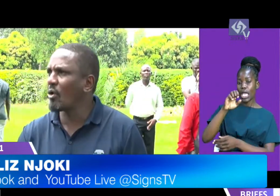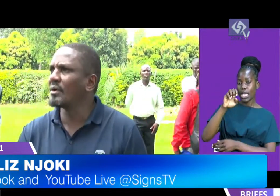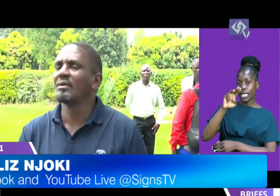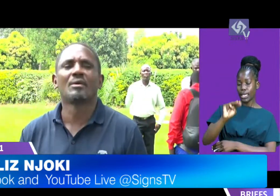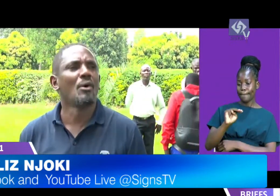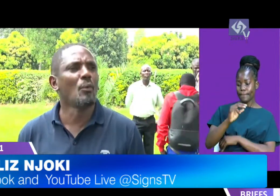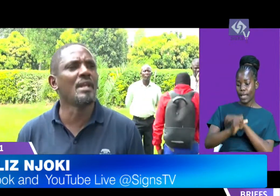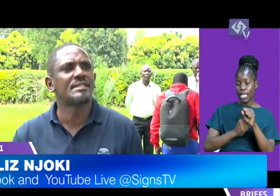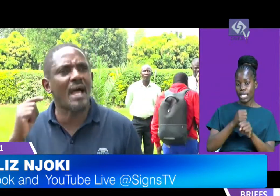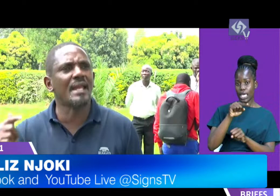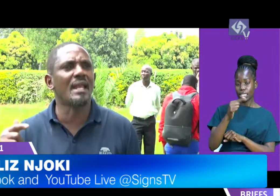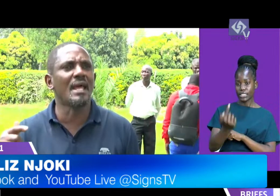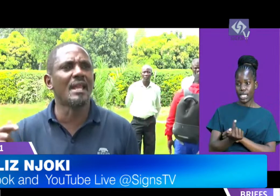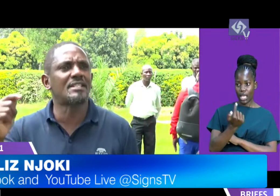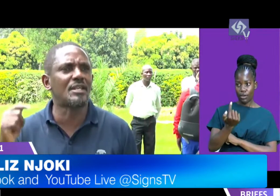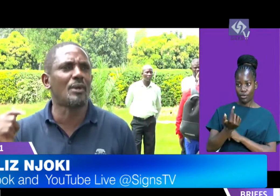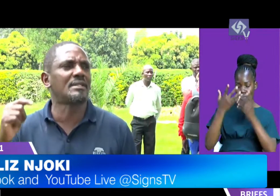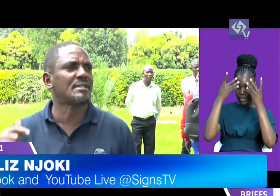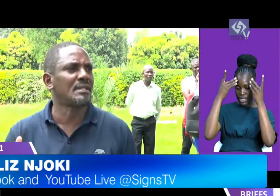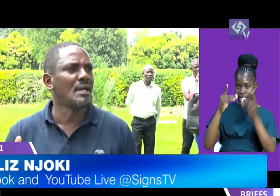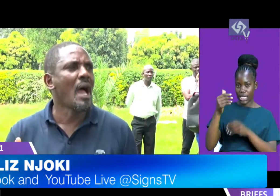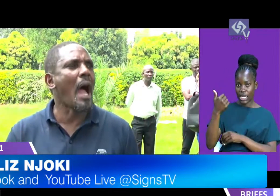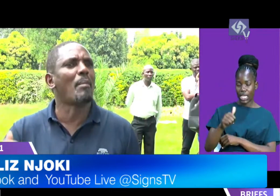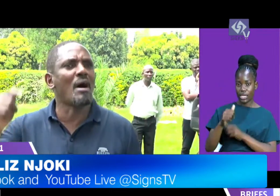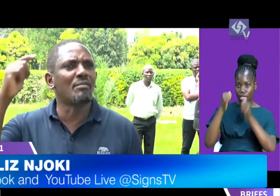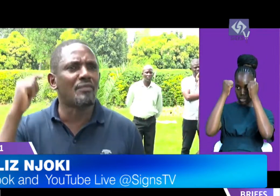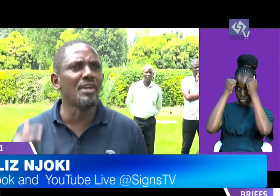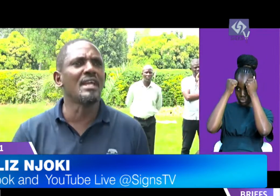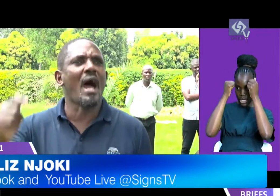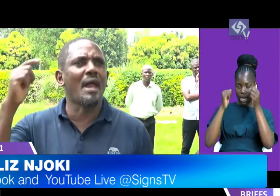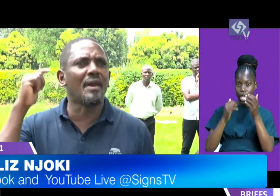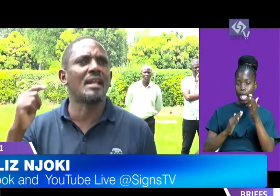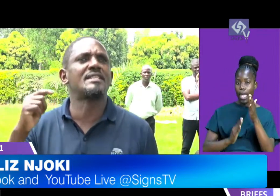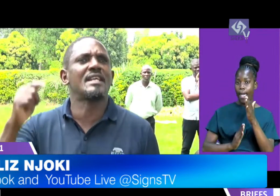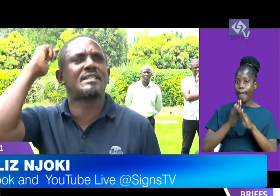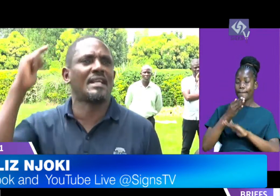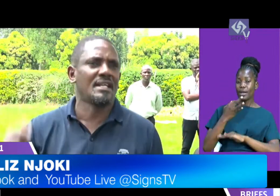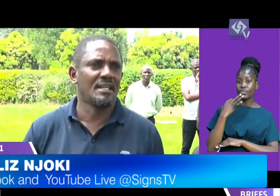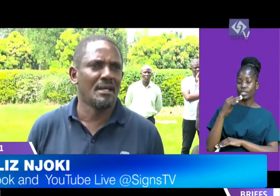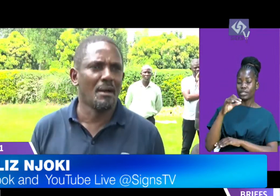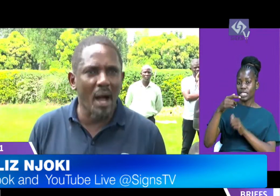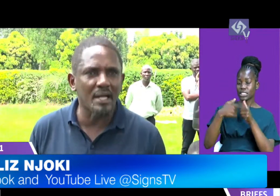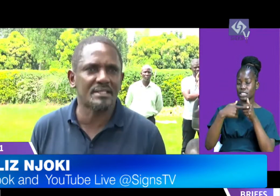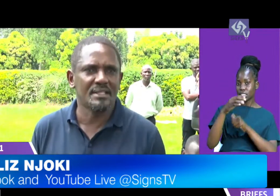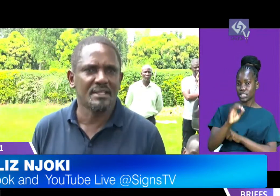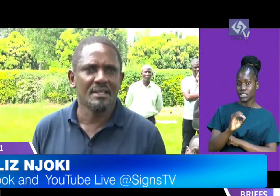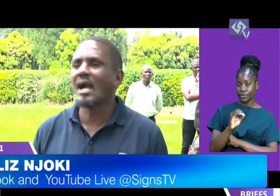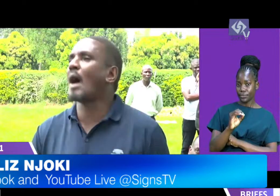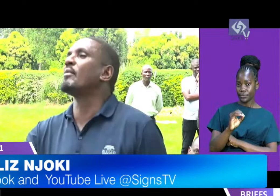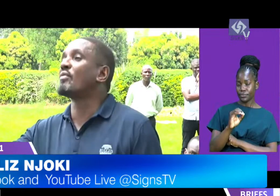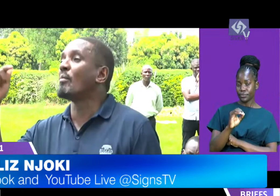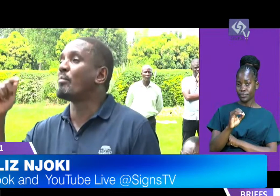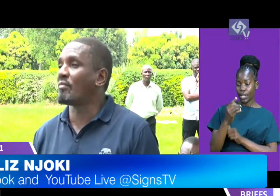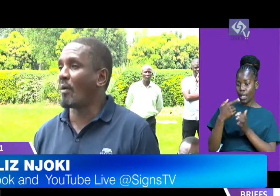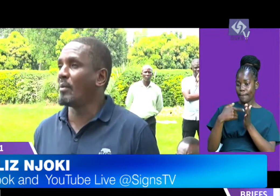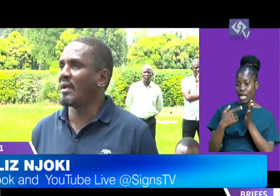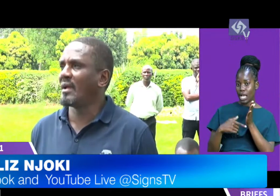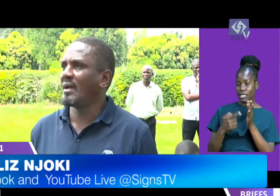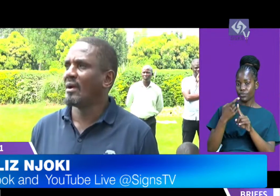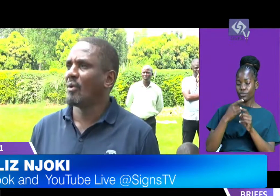alone, we decided any student above 360 marks coming from poor family, we